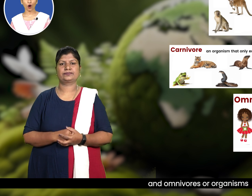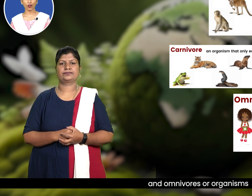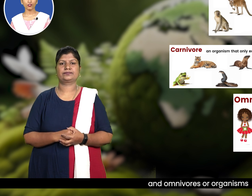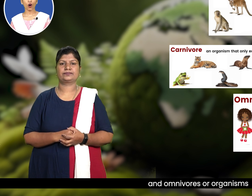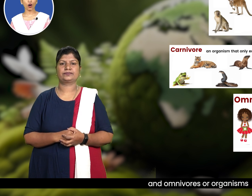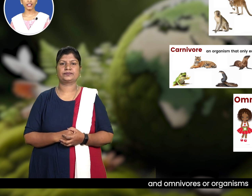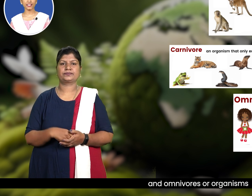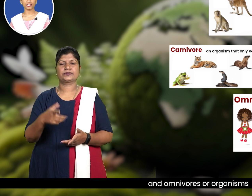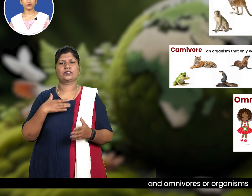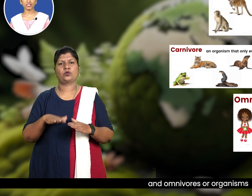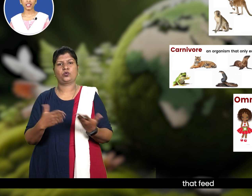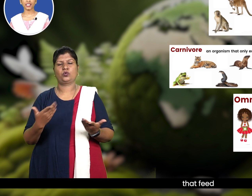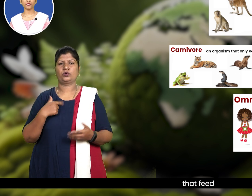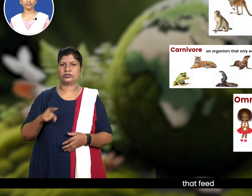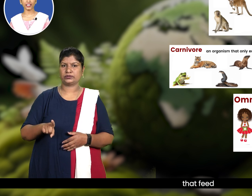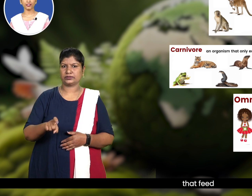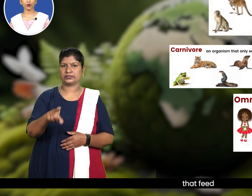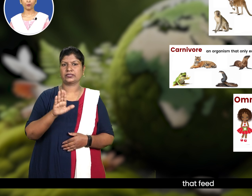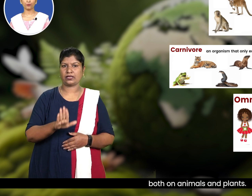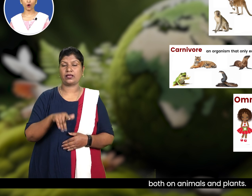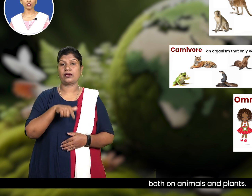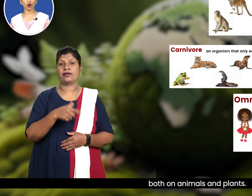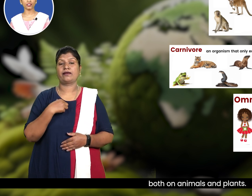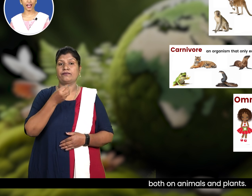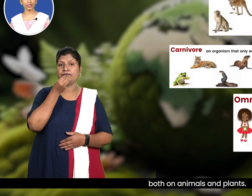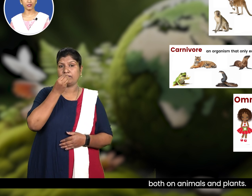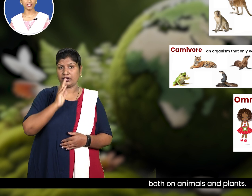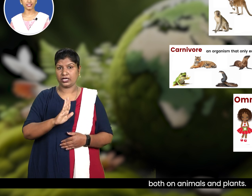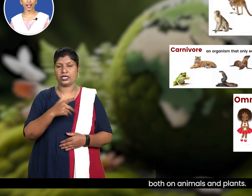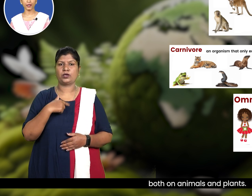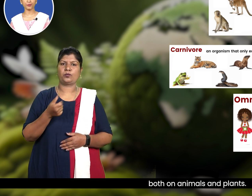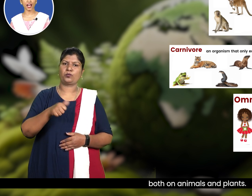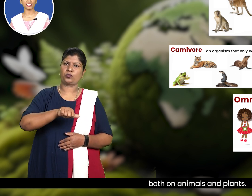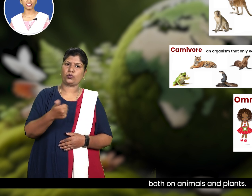or organisms that feed both on animals and plants.